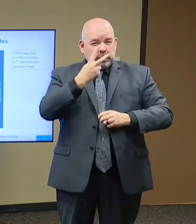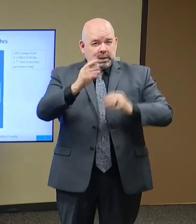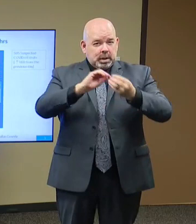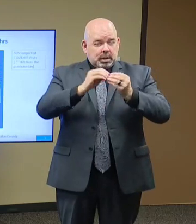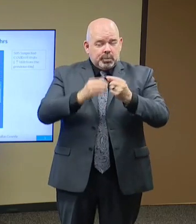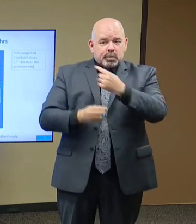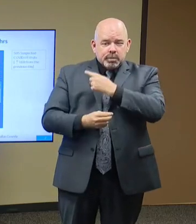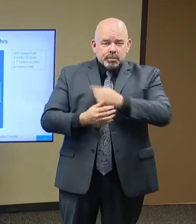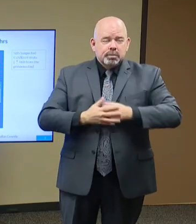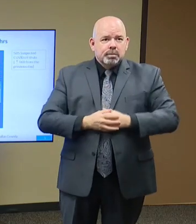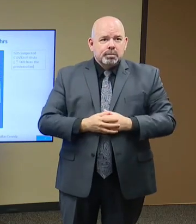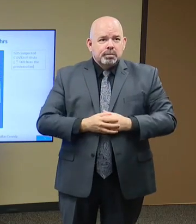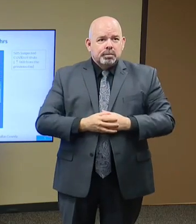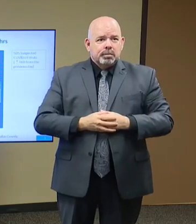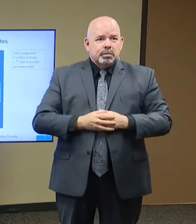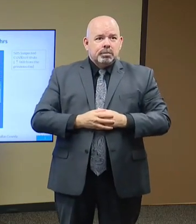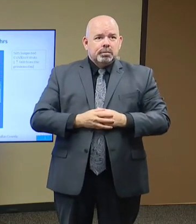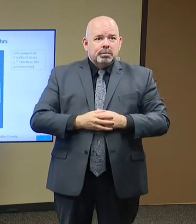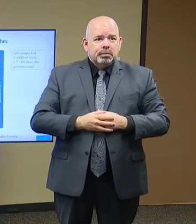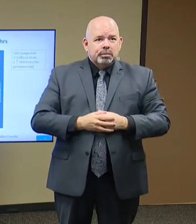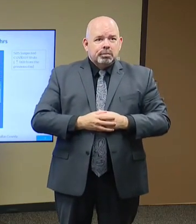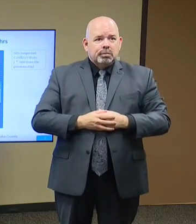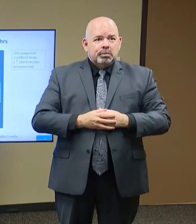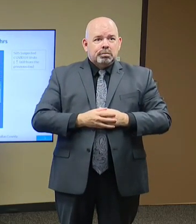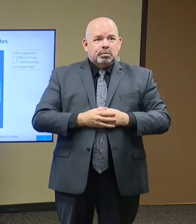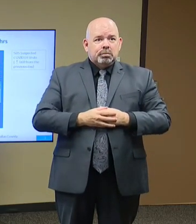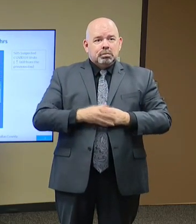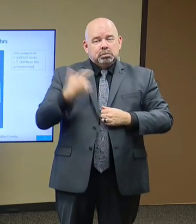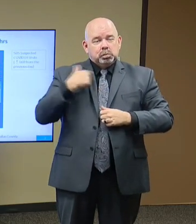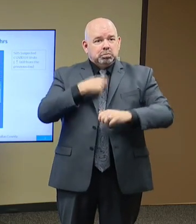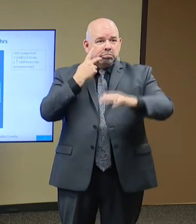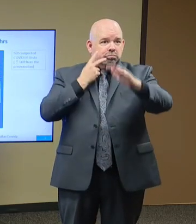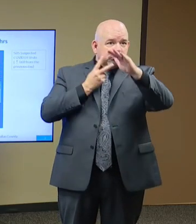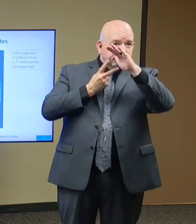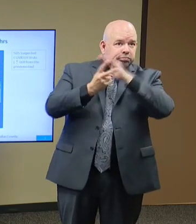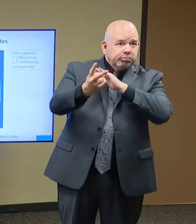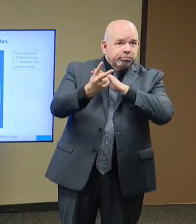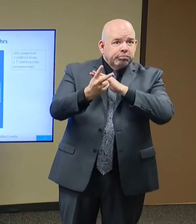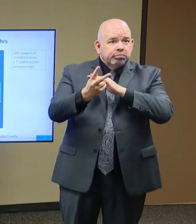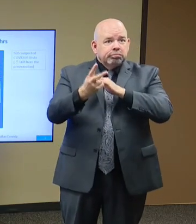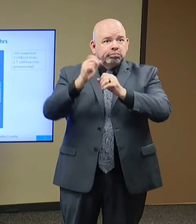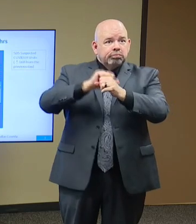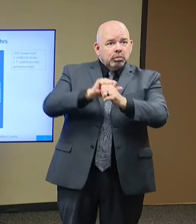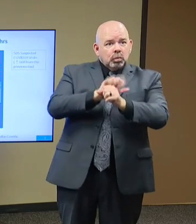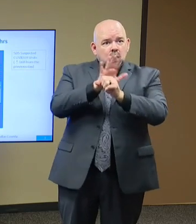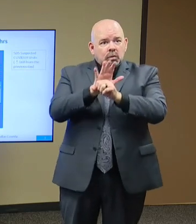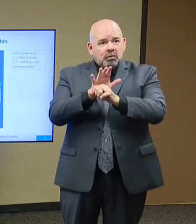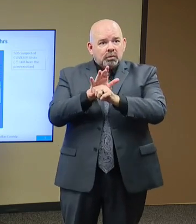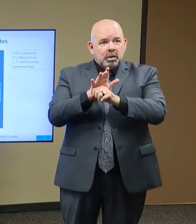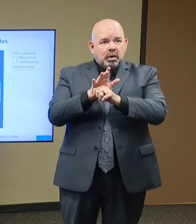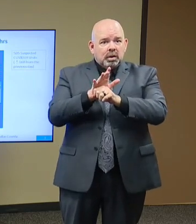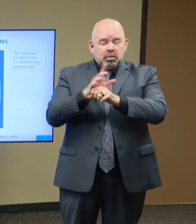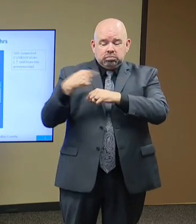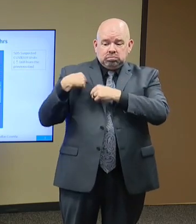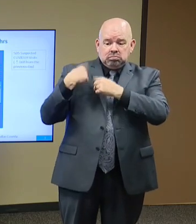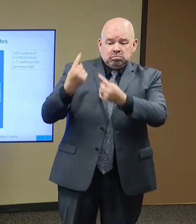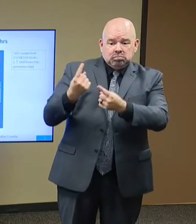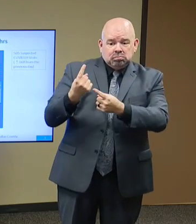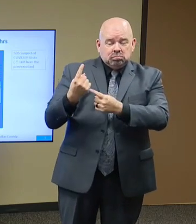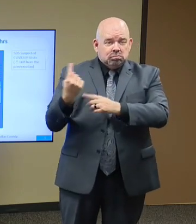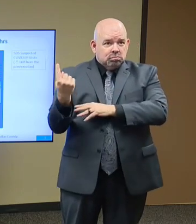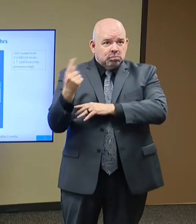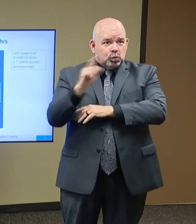the suspected COVID-19 ER visits in the last 24 hours, and these first metrics are the things that are